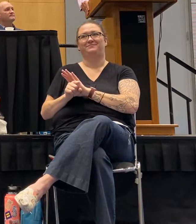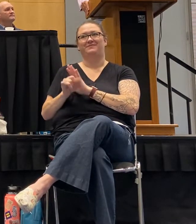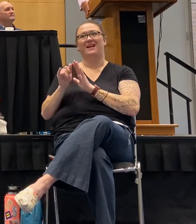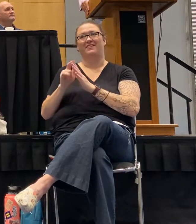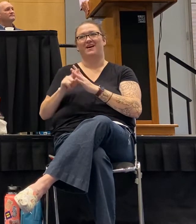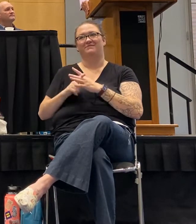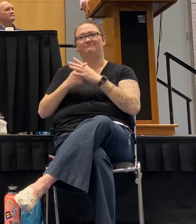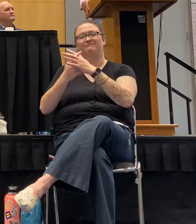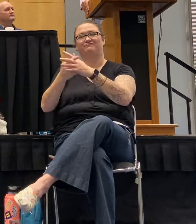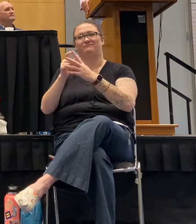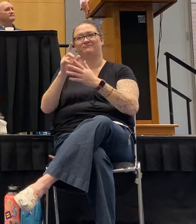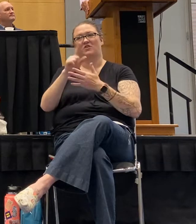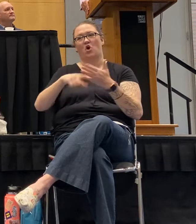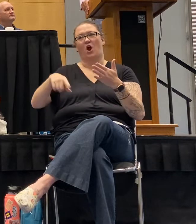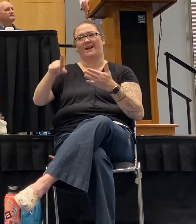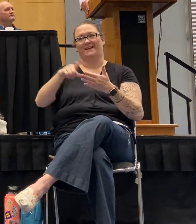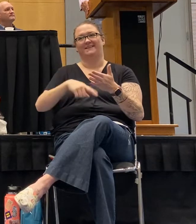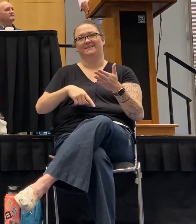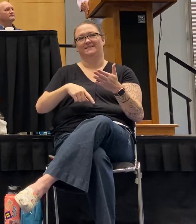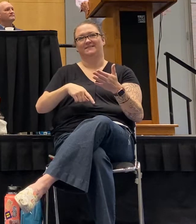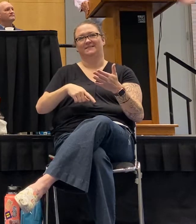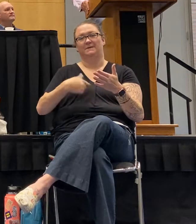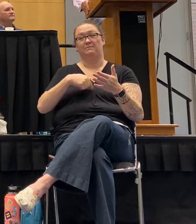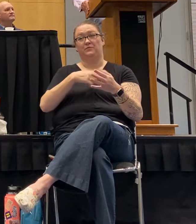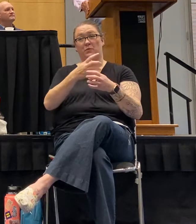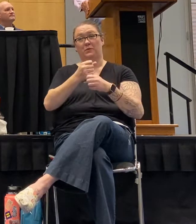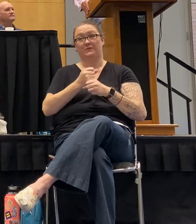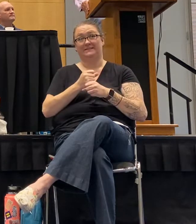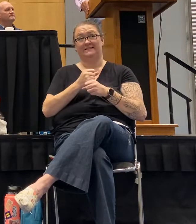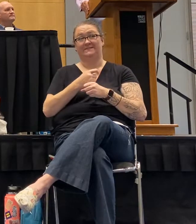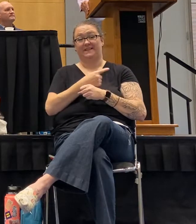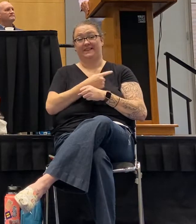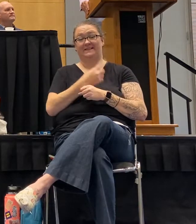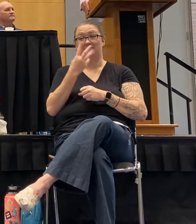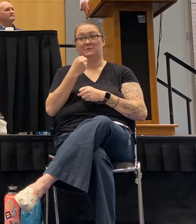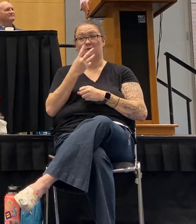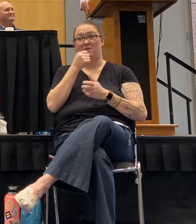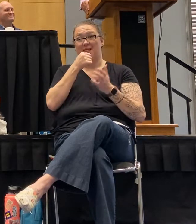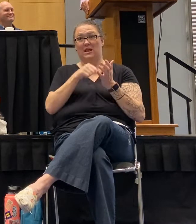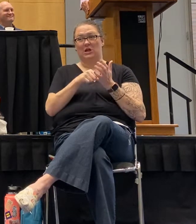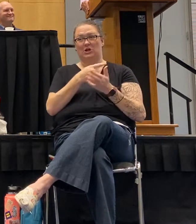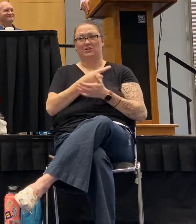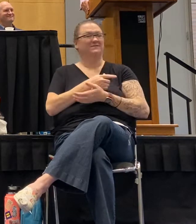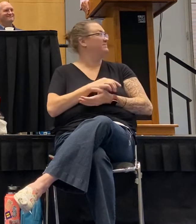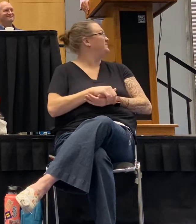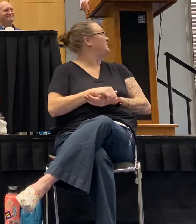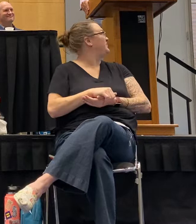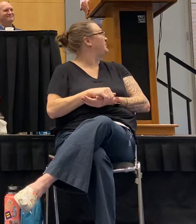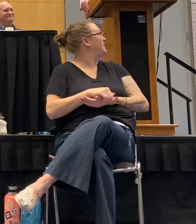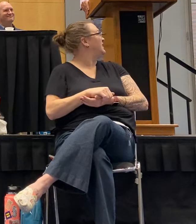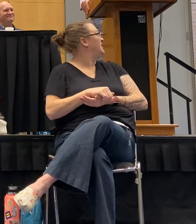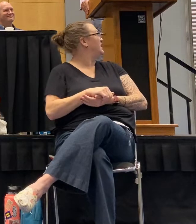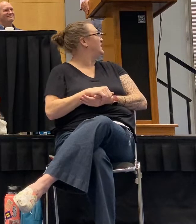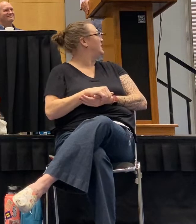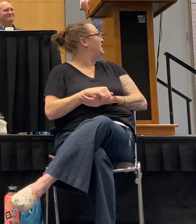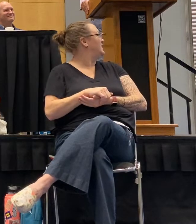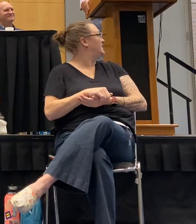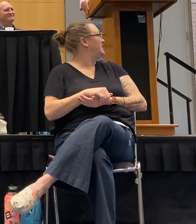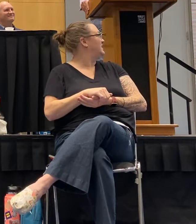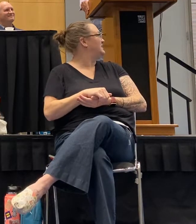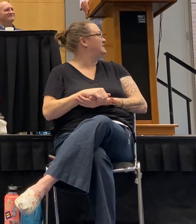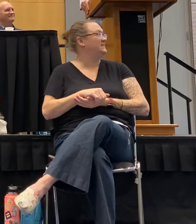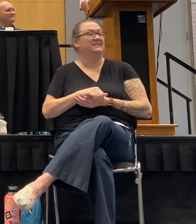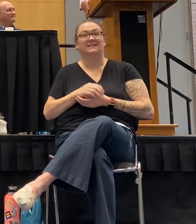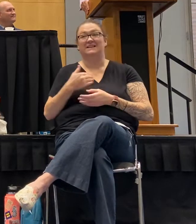an audit. So we received this beautiful letter via email,